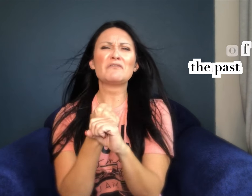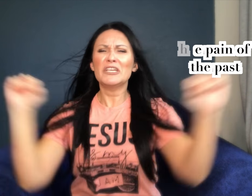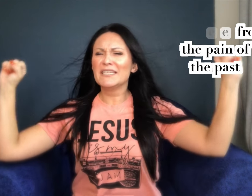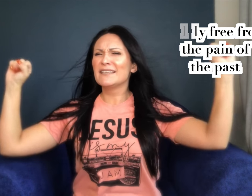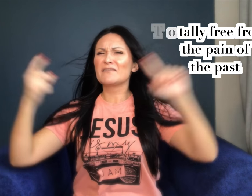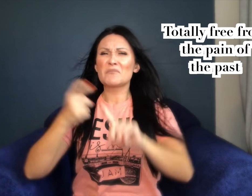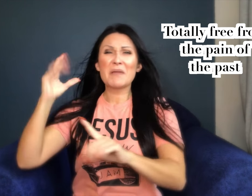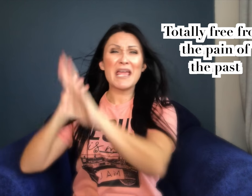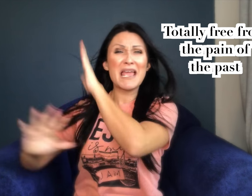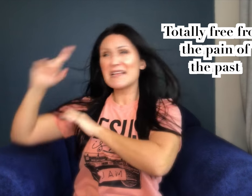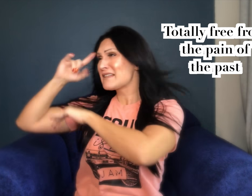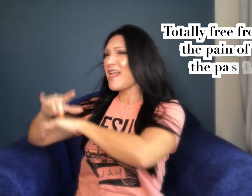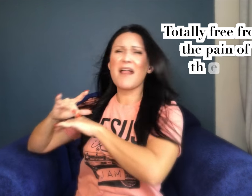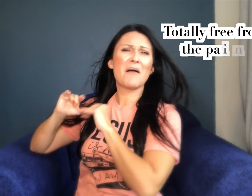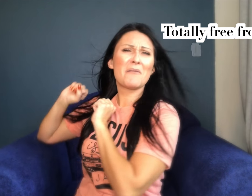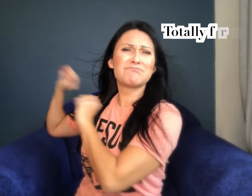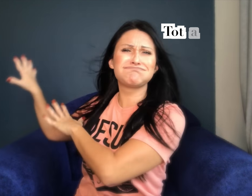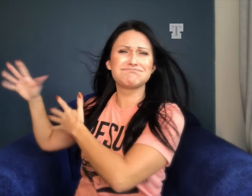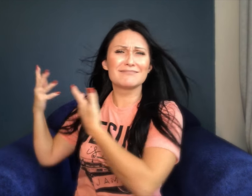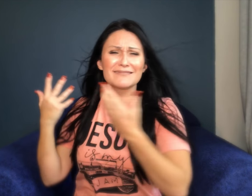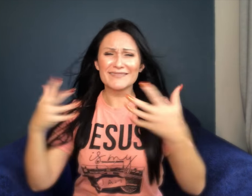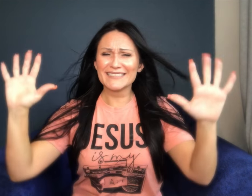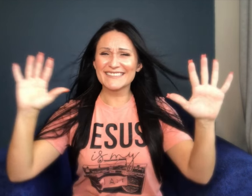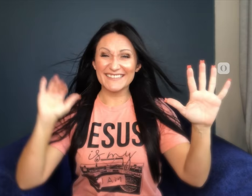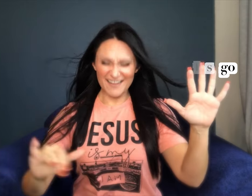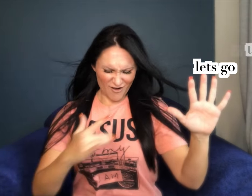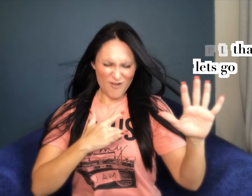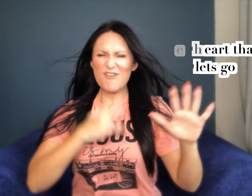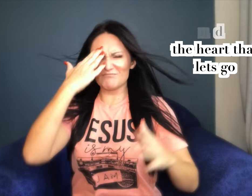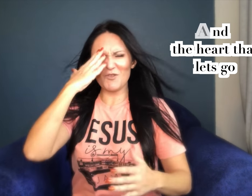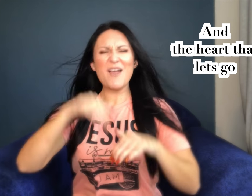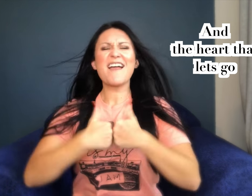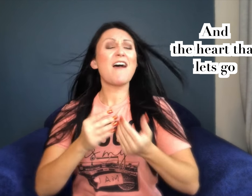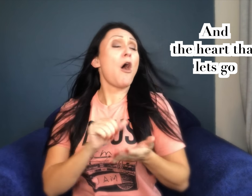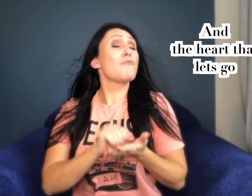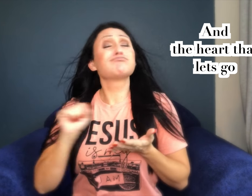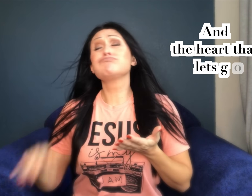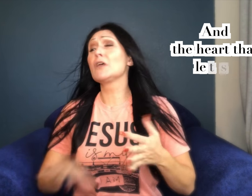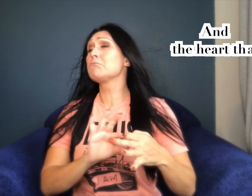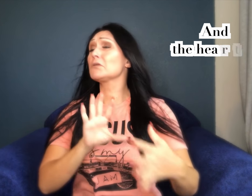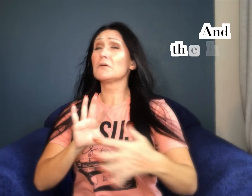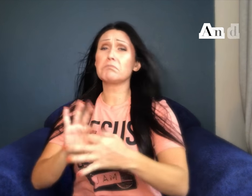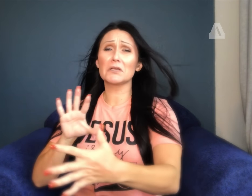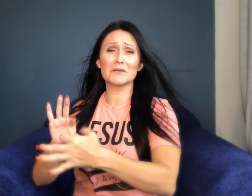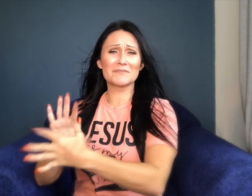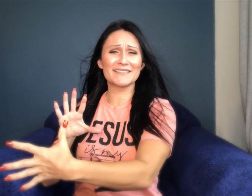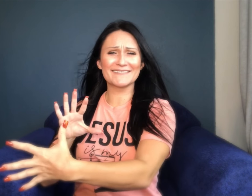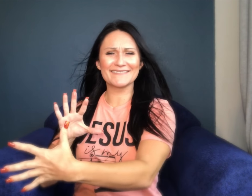Totally free from the pain of the past. And the heart that lets go, that is the